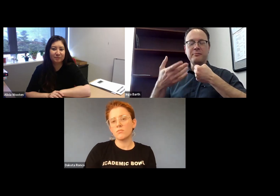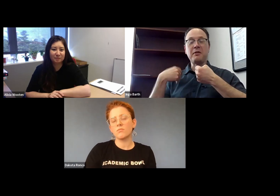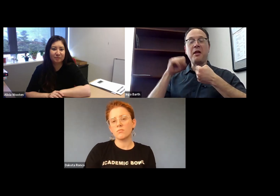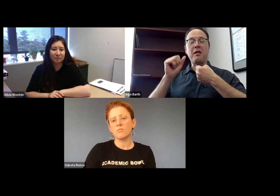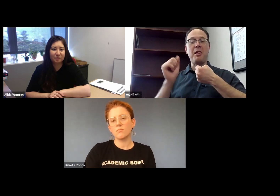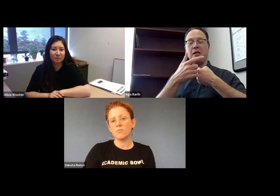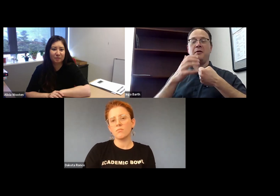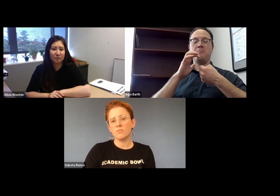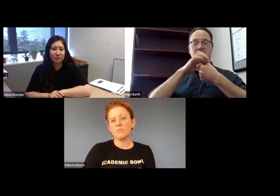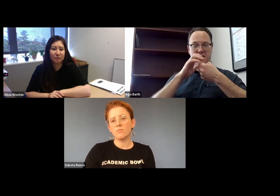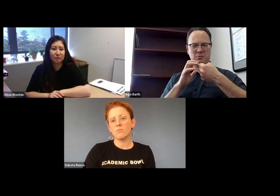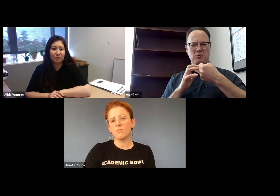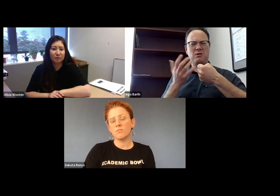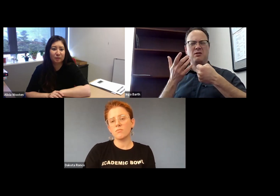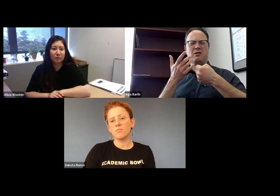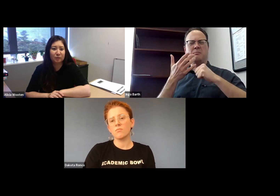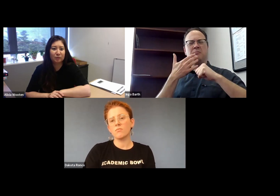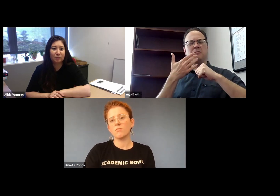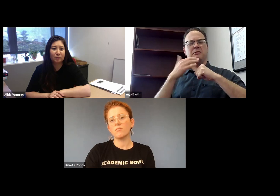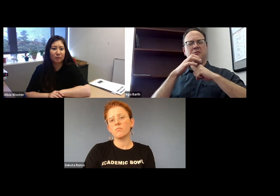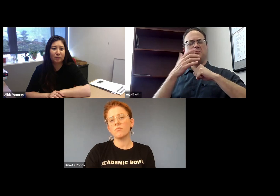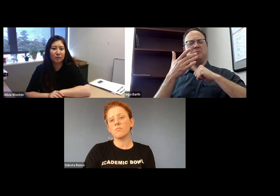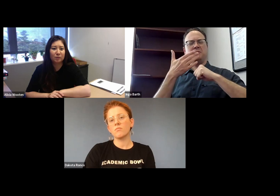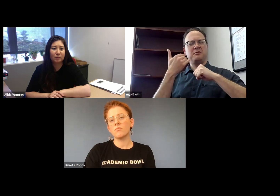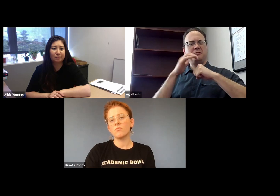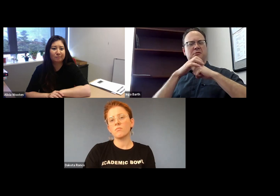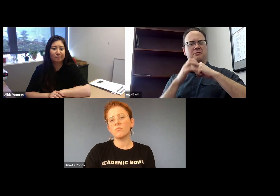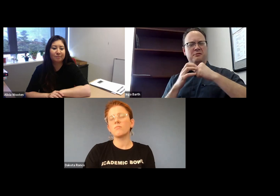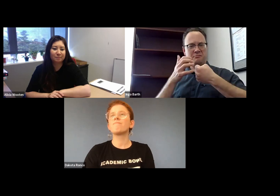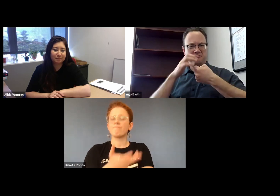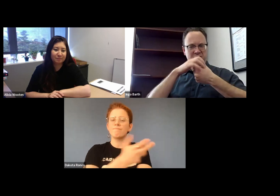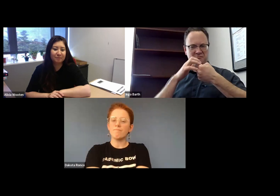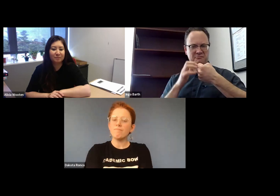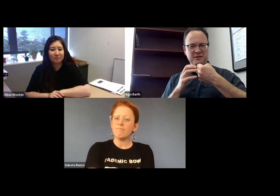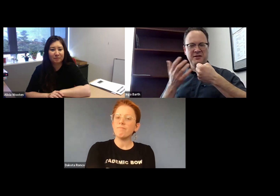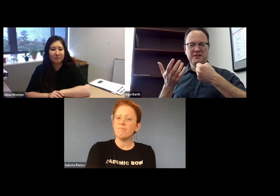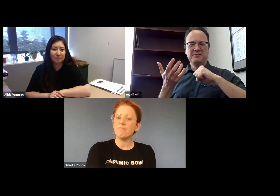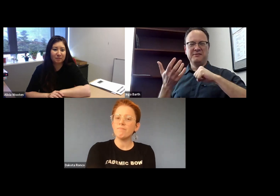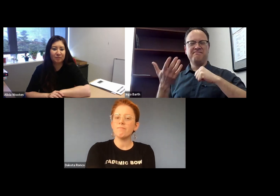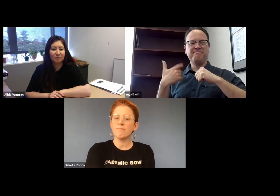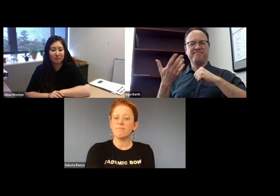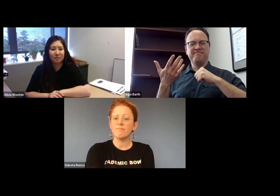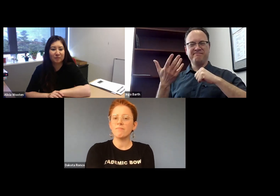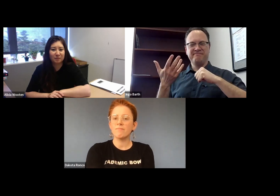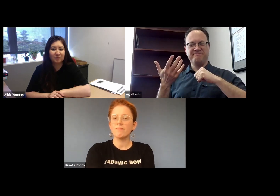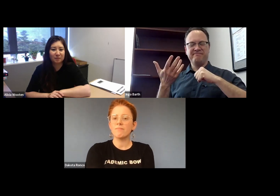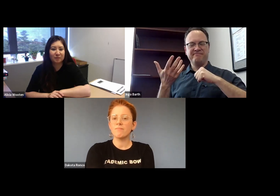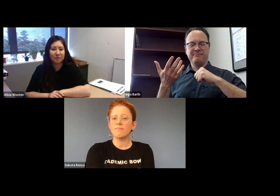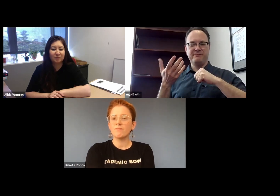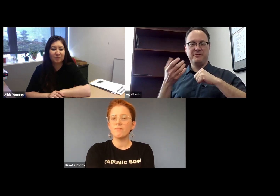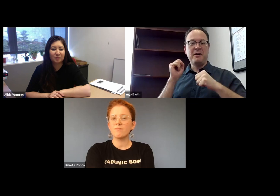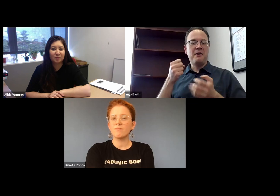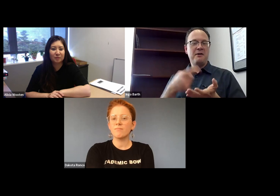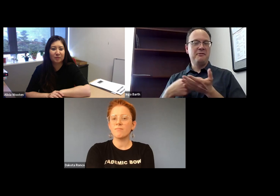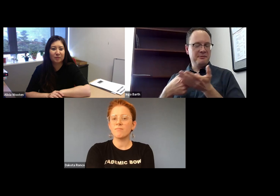But for Mars, it's most important that it's facing you so that you can make sure that you can make that mark on Mars. So we see what it is. Right,